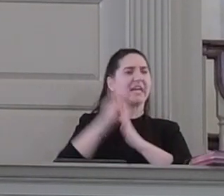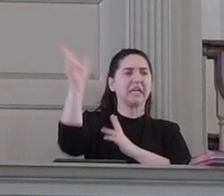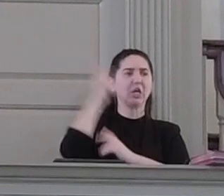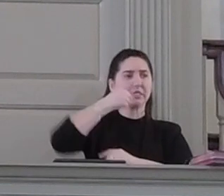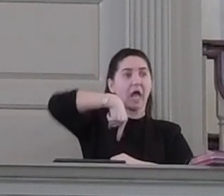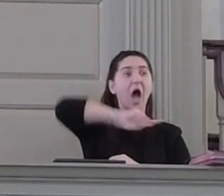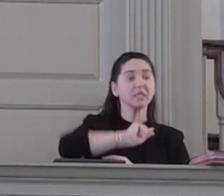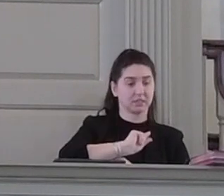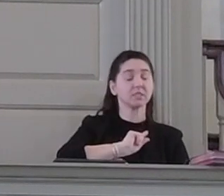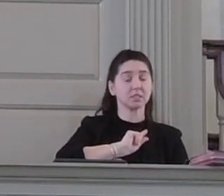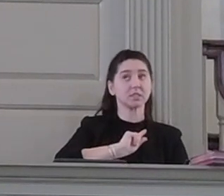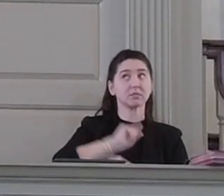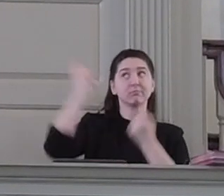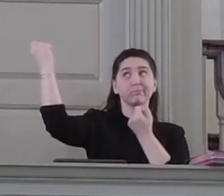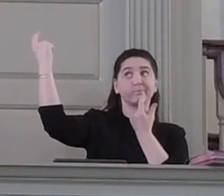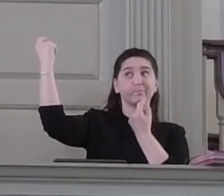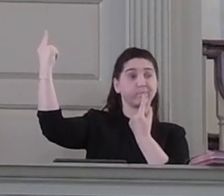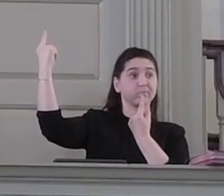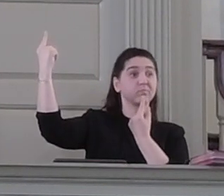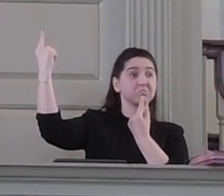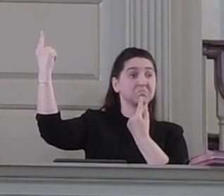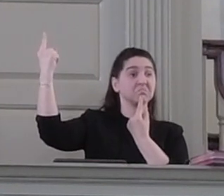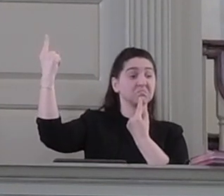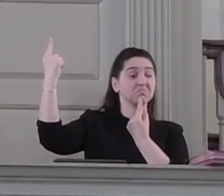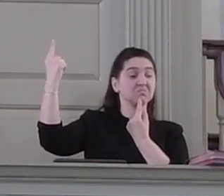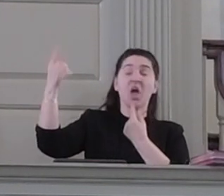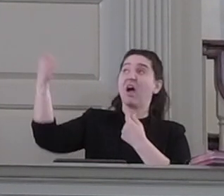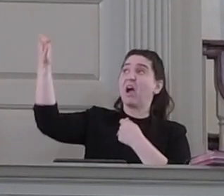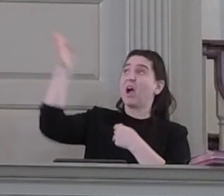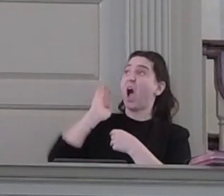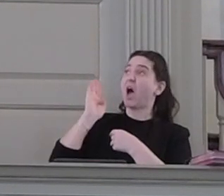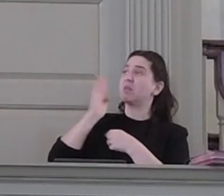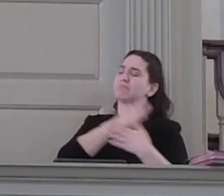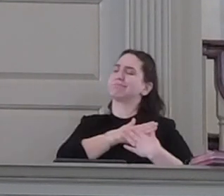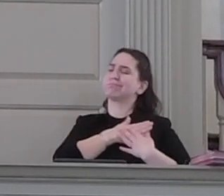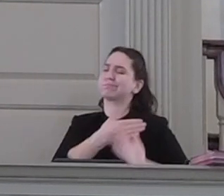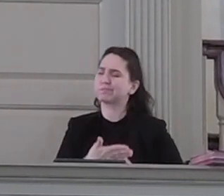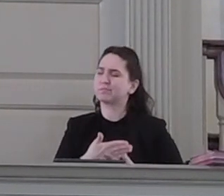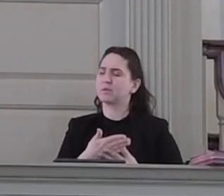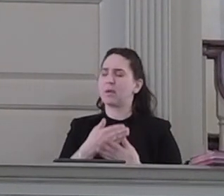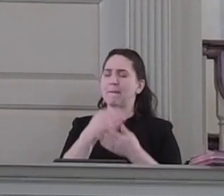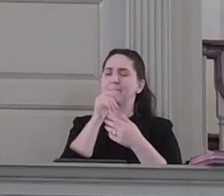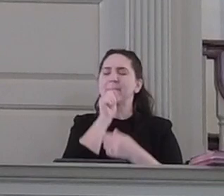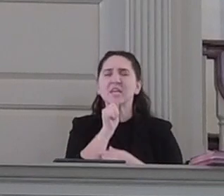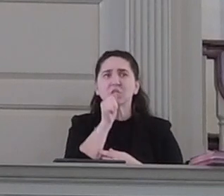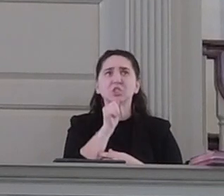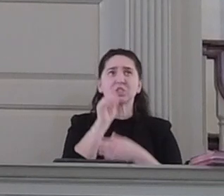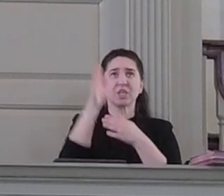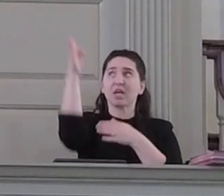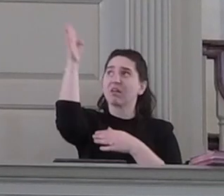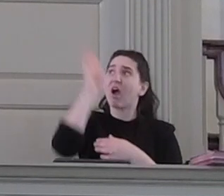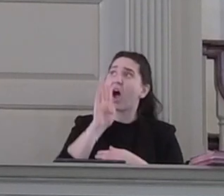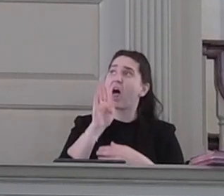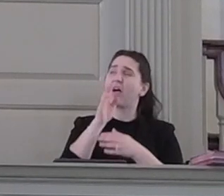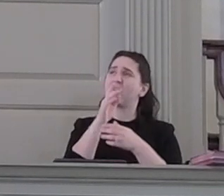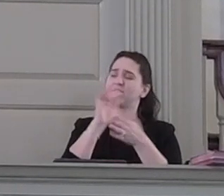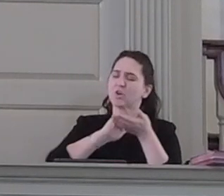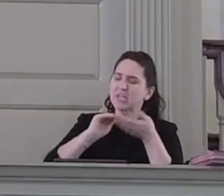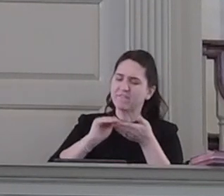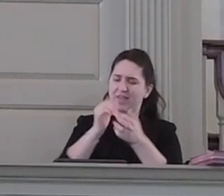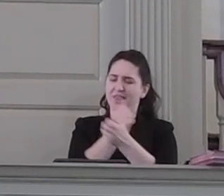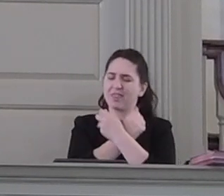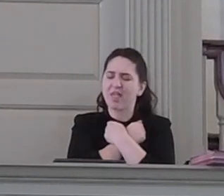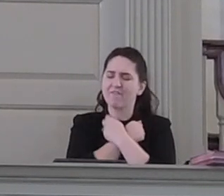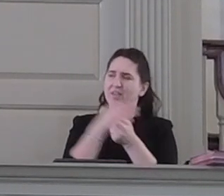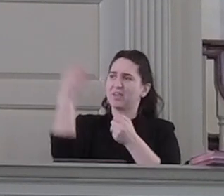Hears us. That God is a compassionate and patient God, a forgiving and loving God, a strengthening